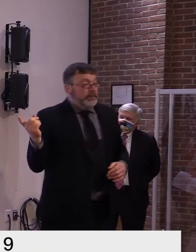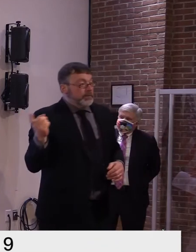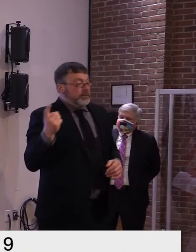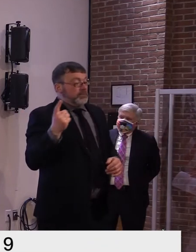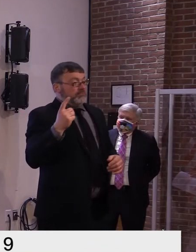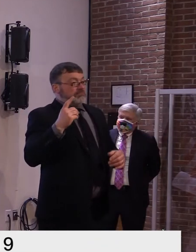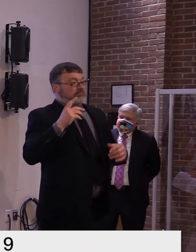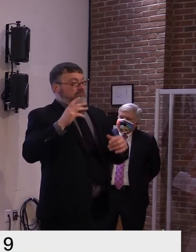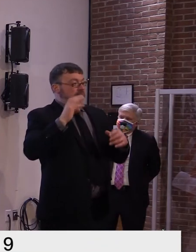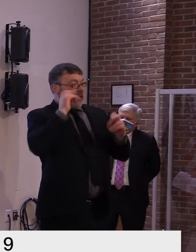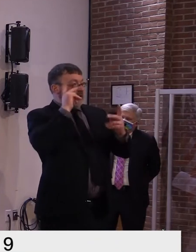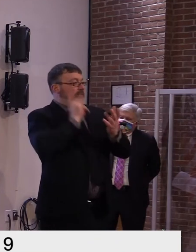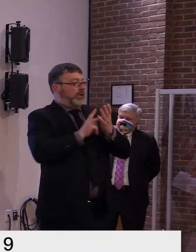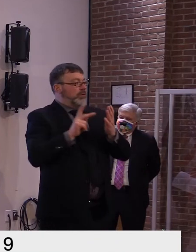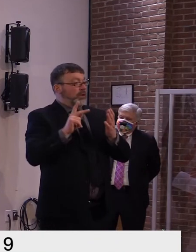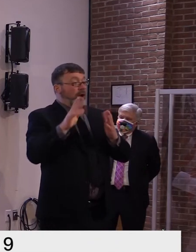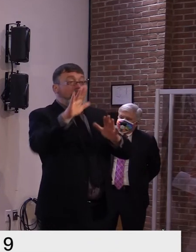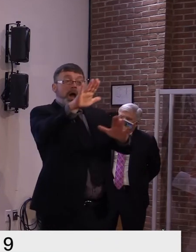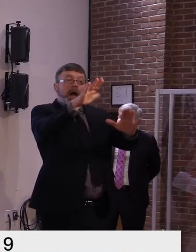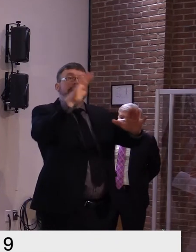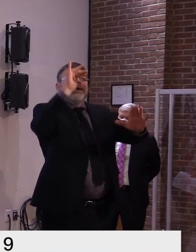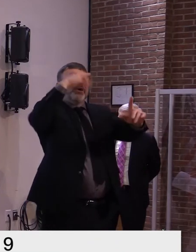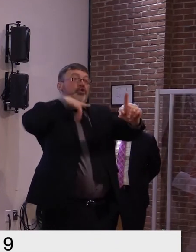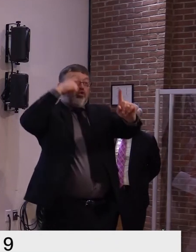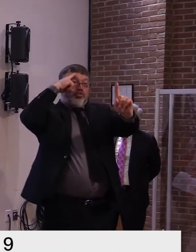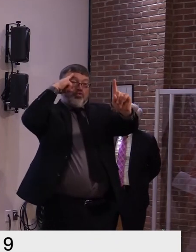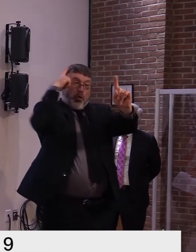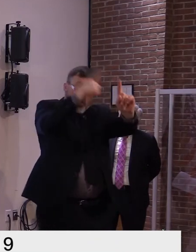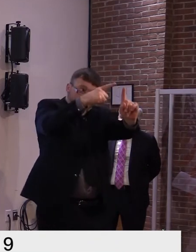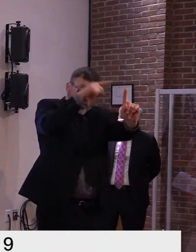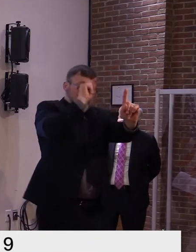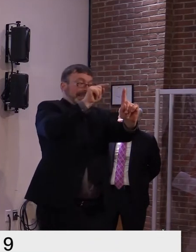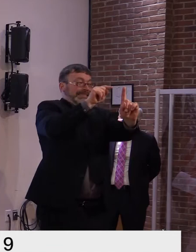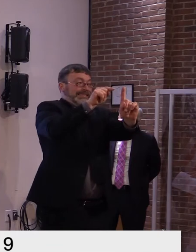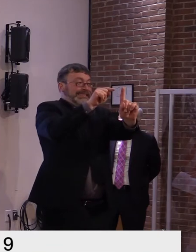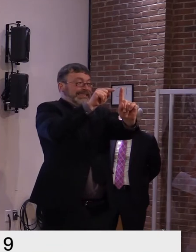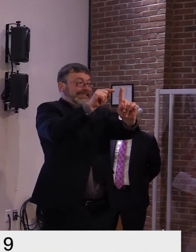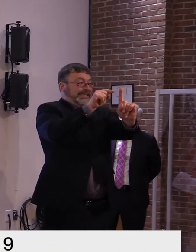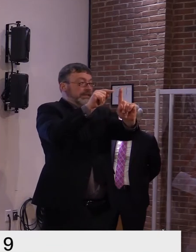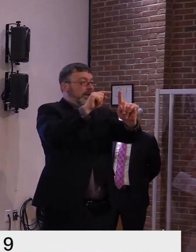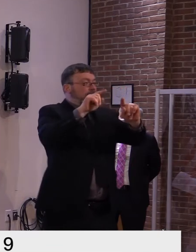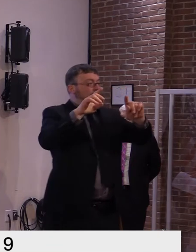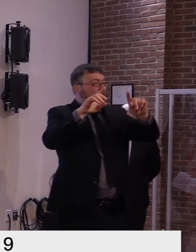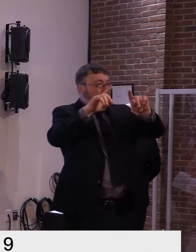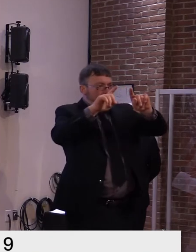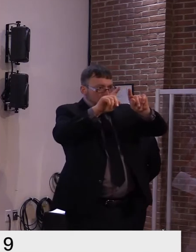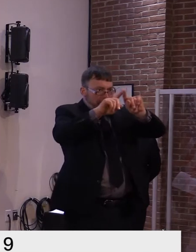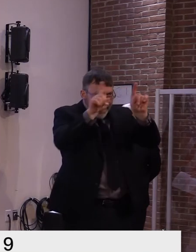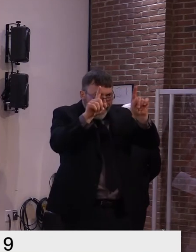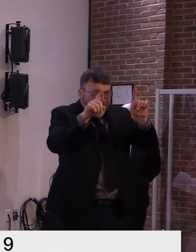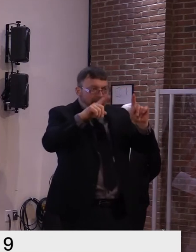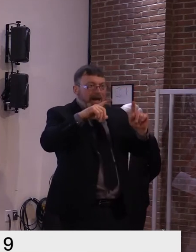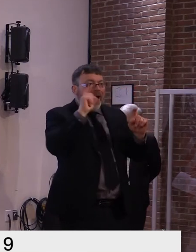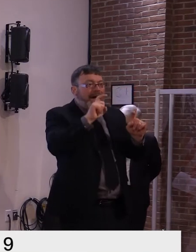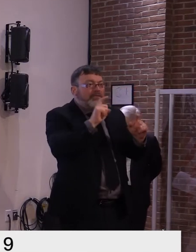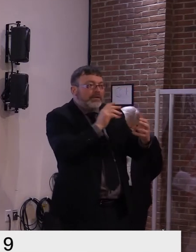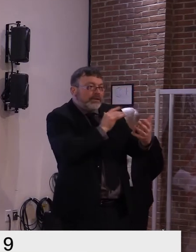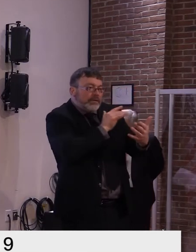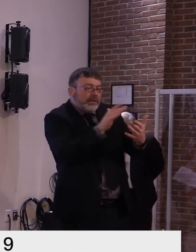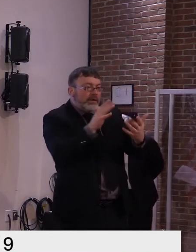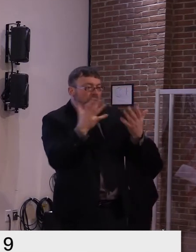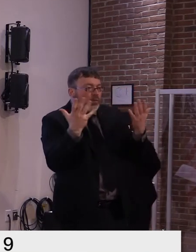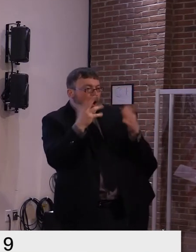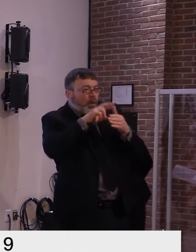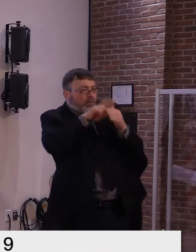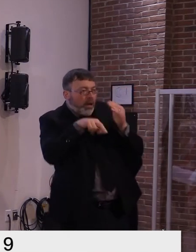of what those conditions will be like in April, as much as anyone can do that. But it is also important to acknowledge, as I mentioned, there is some